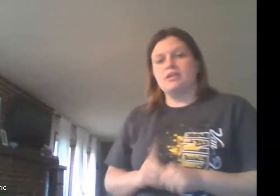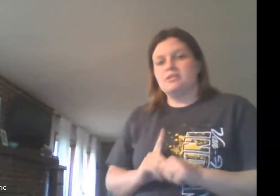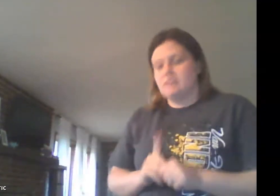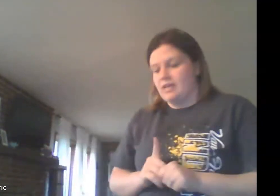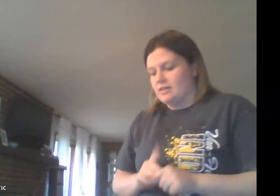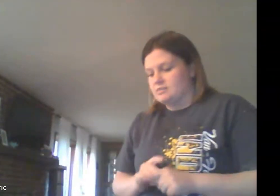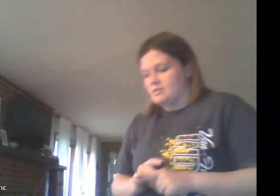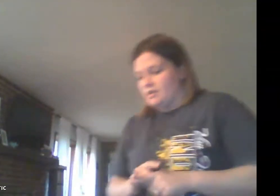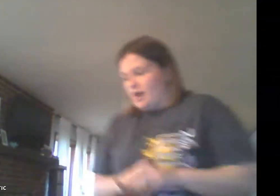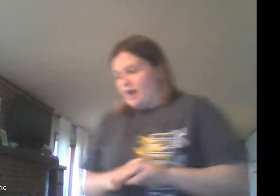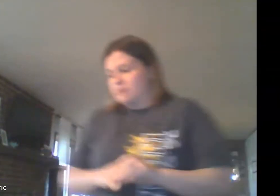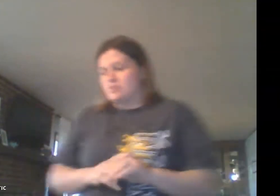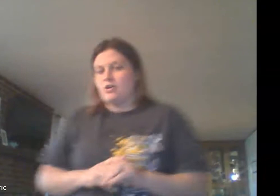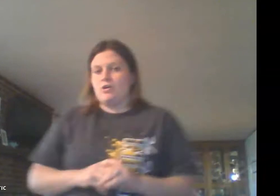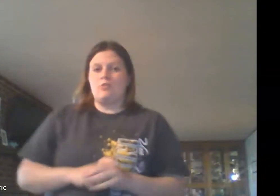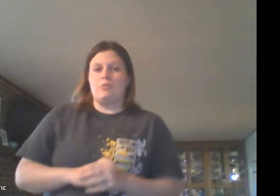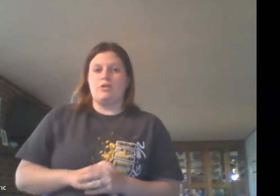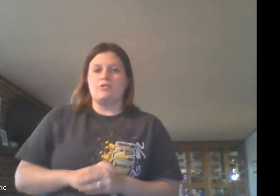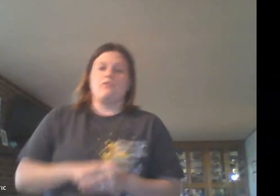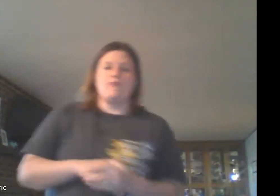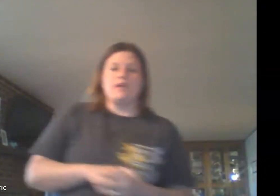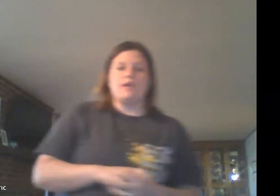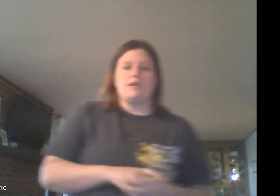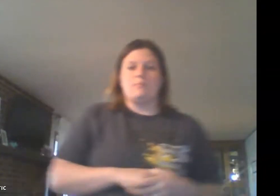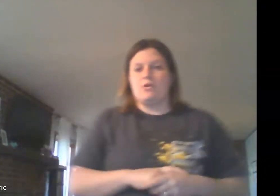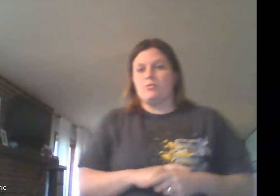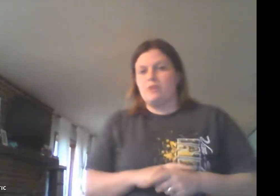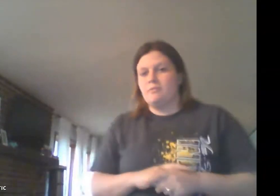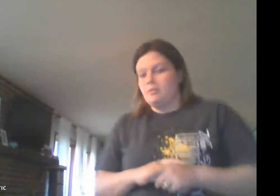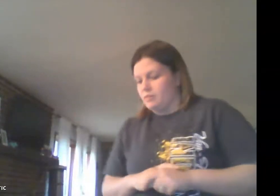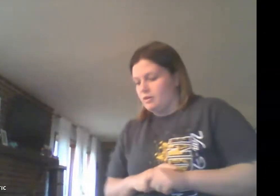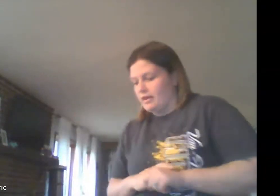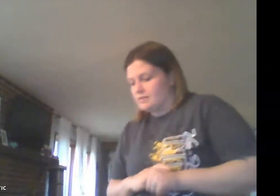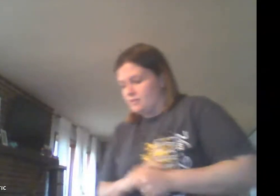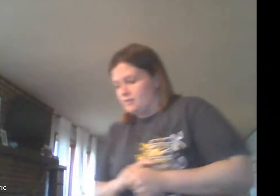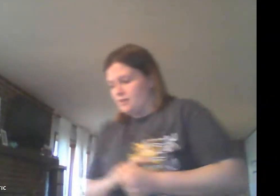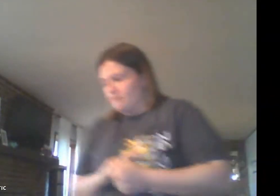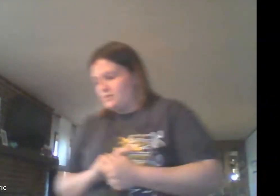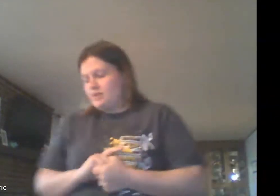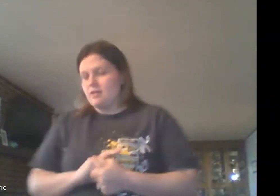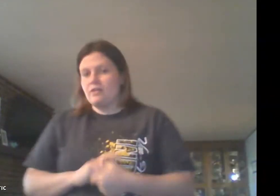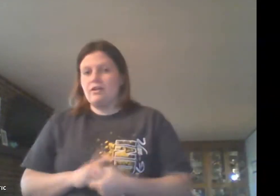30 days. October, November, remember the last month of the year